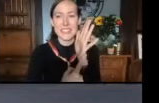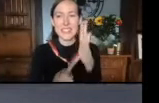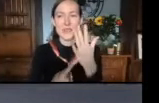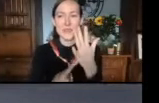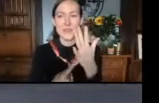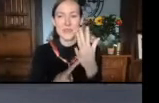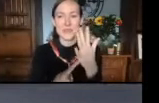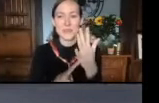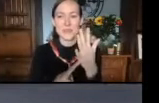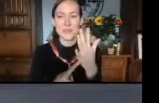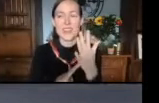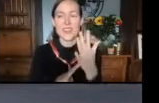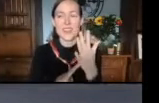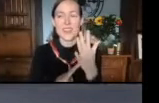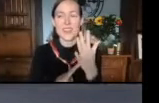T